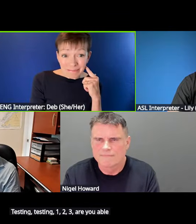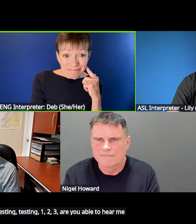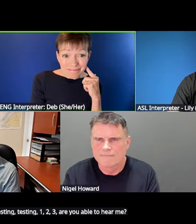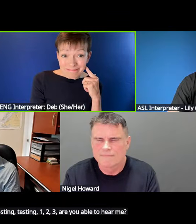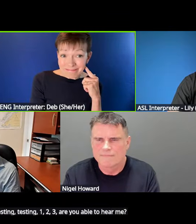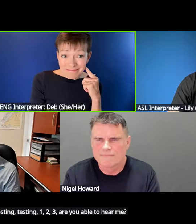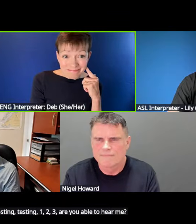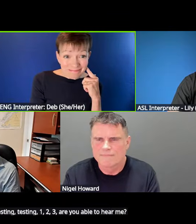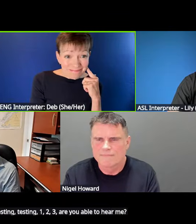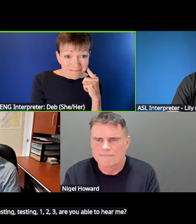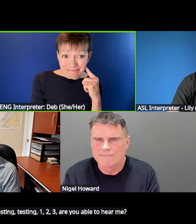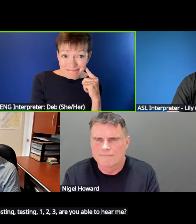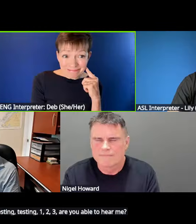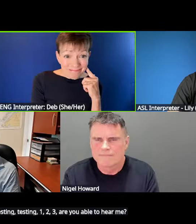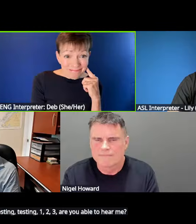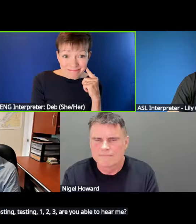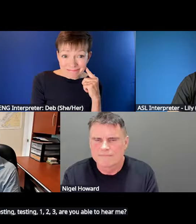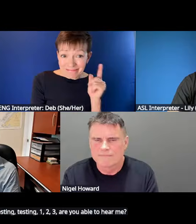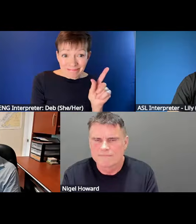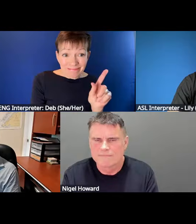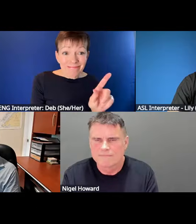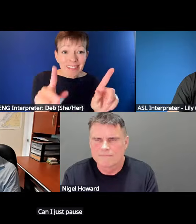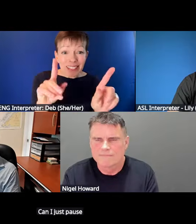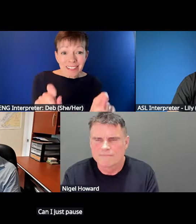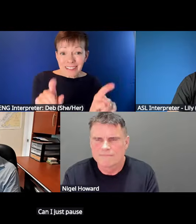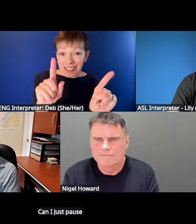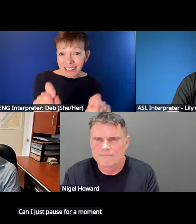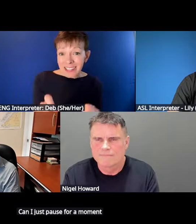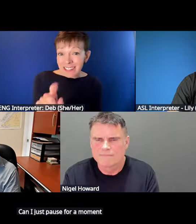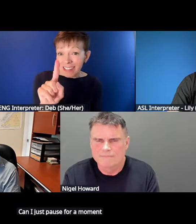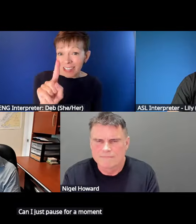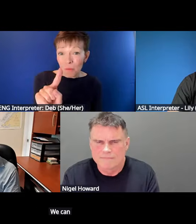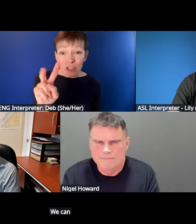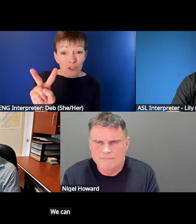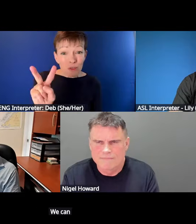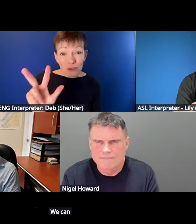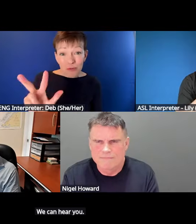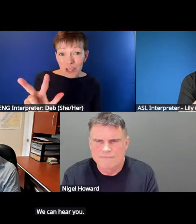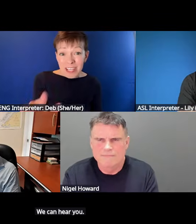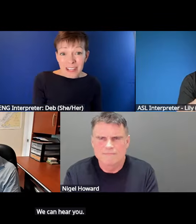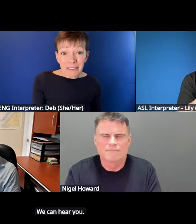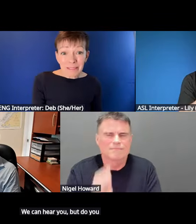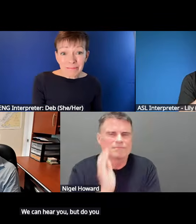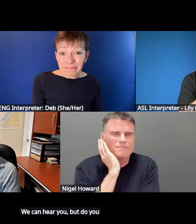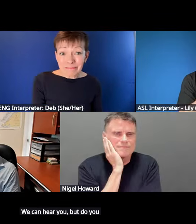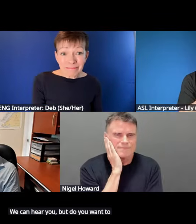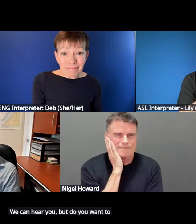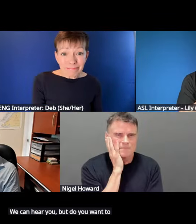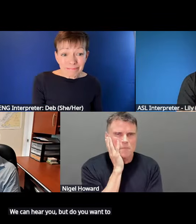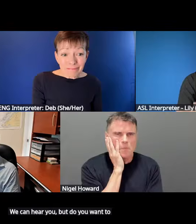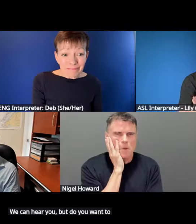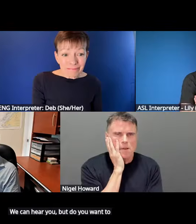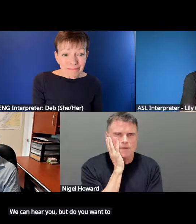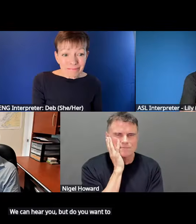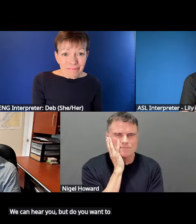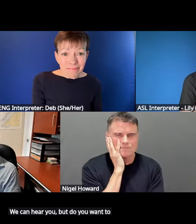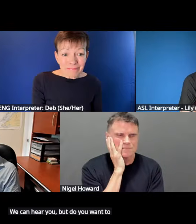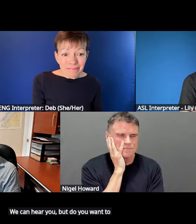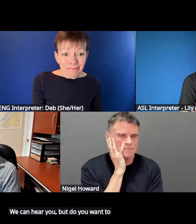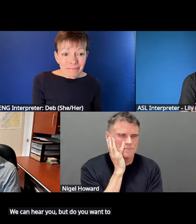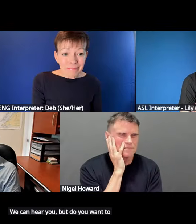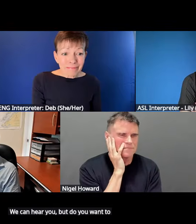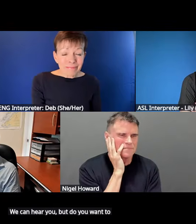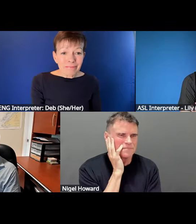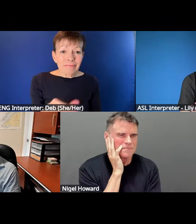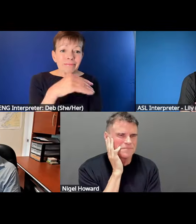me? Just pause for a moment, we can hear you. Josh, did you wanna? Or do we? Probably all the